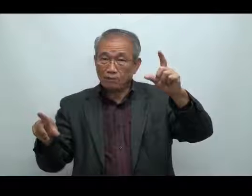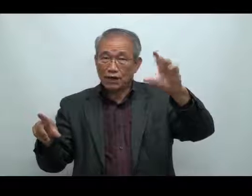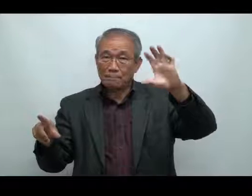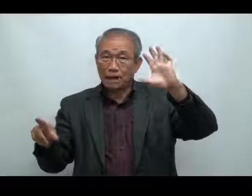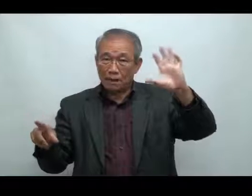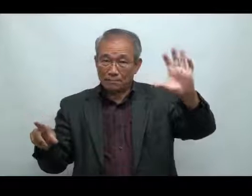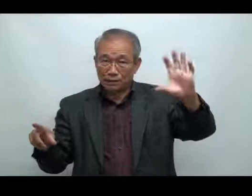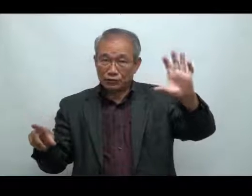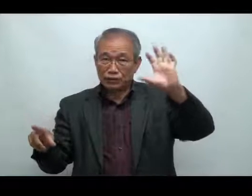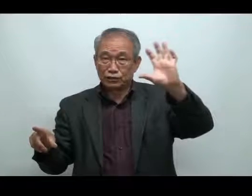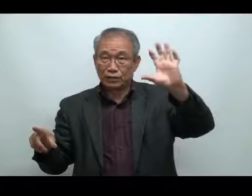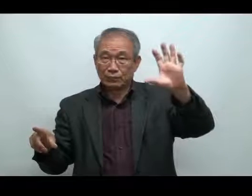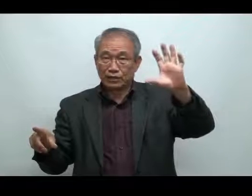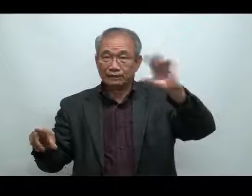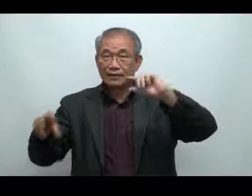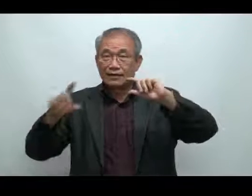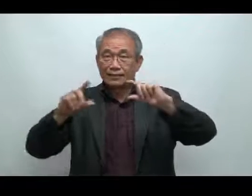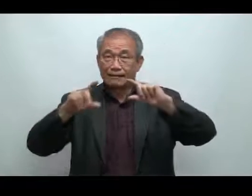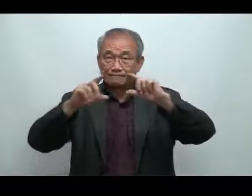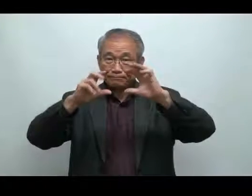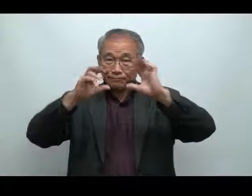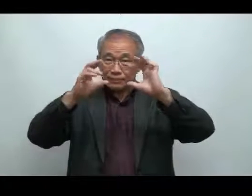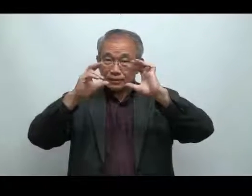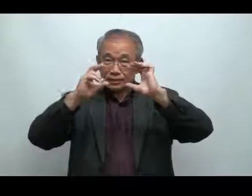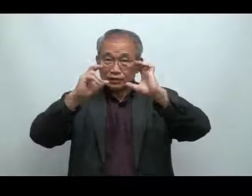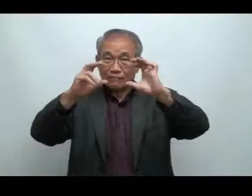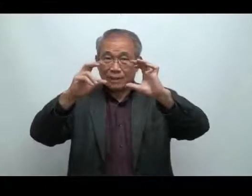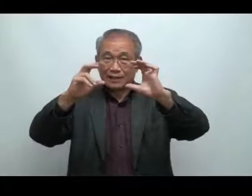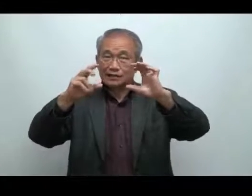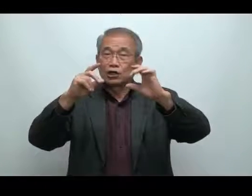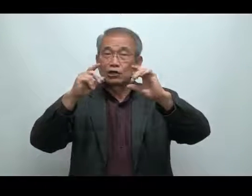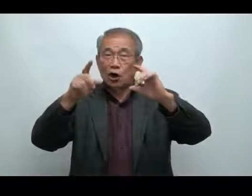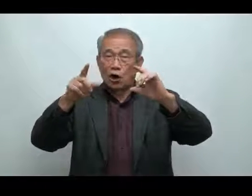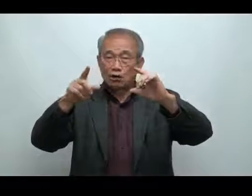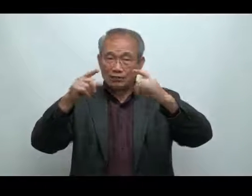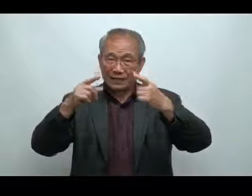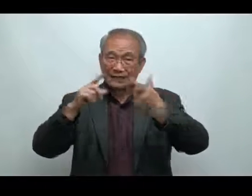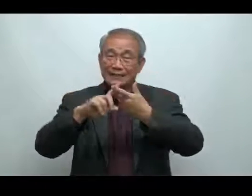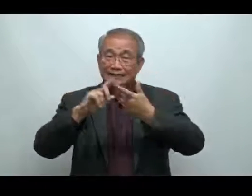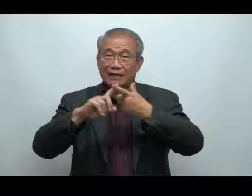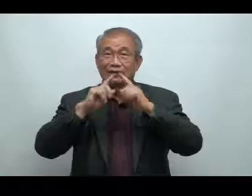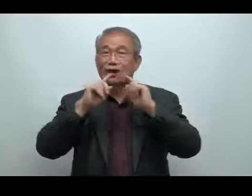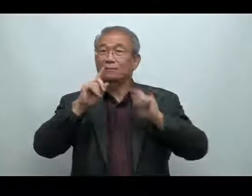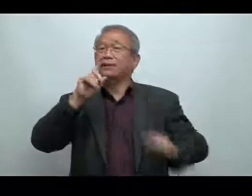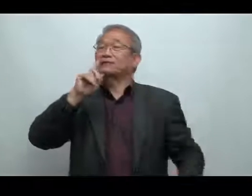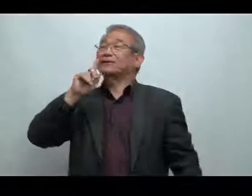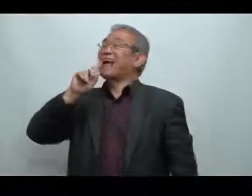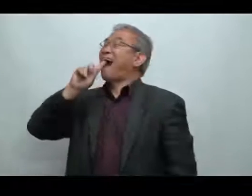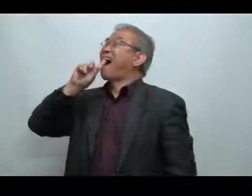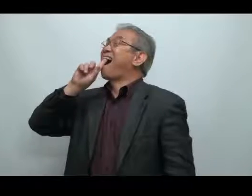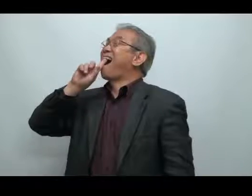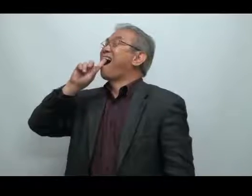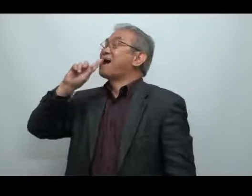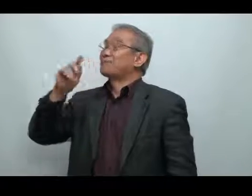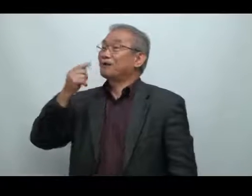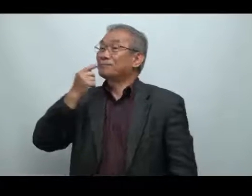are published in the treble clef. Now, soft palate, go, okay? Now, the hard palate is right here, right behind